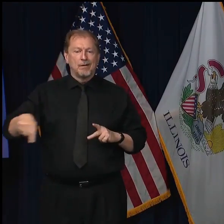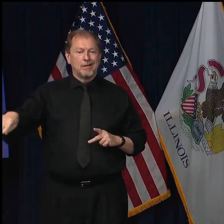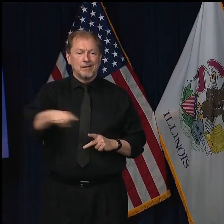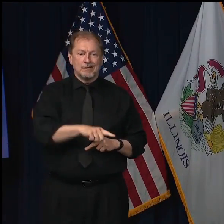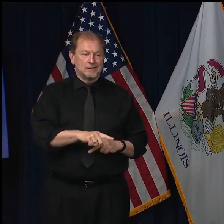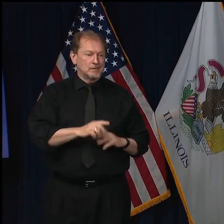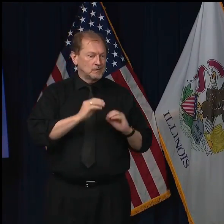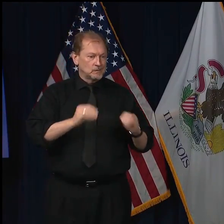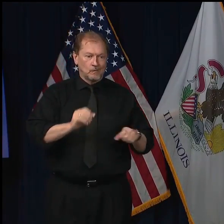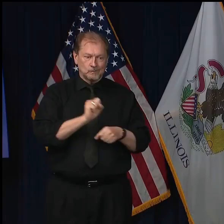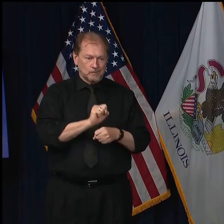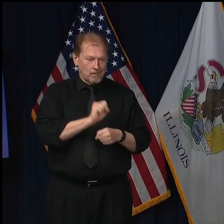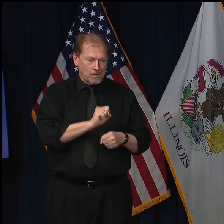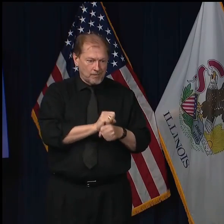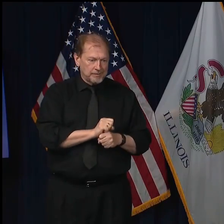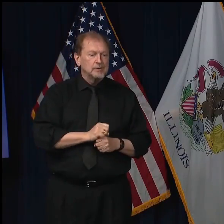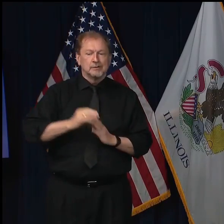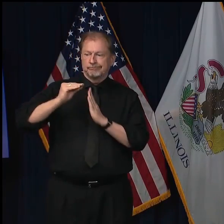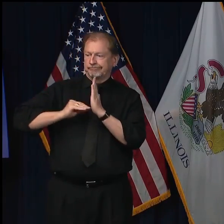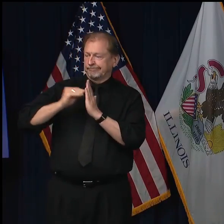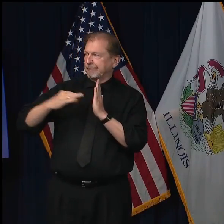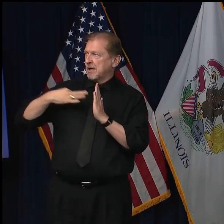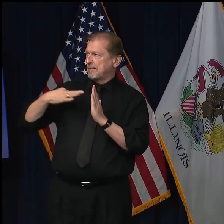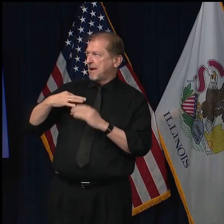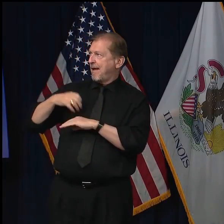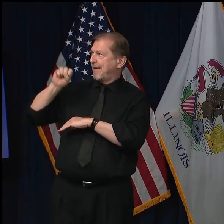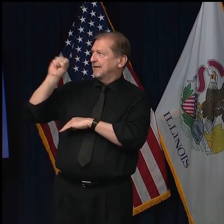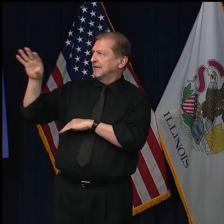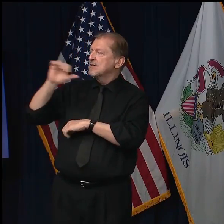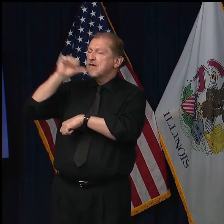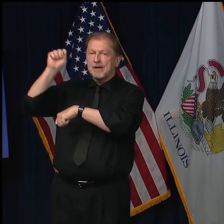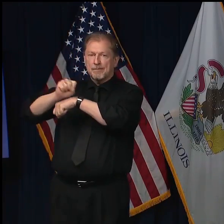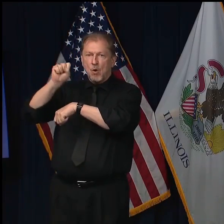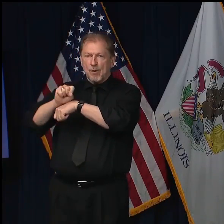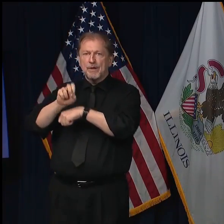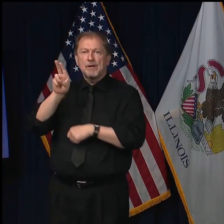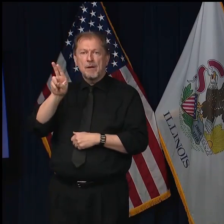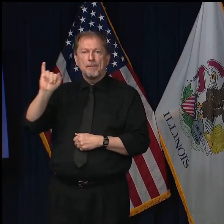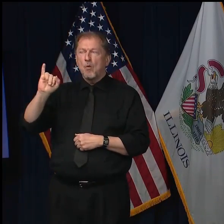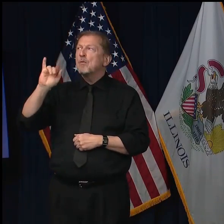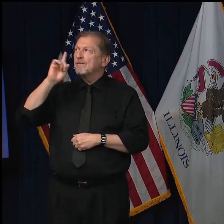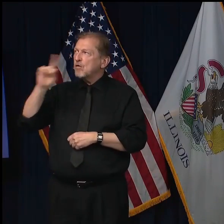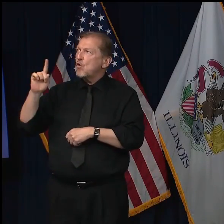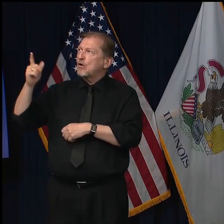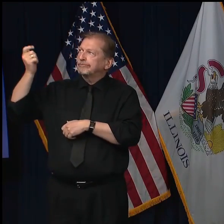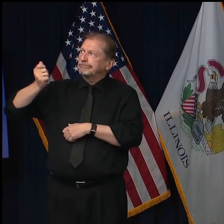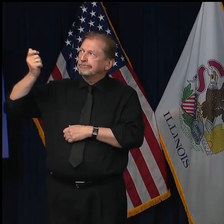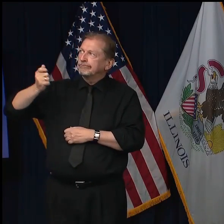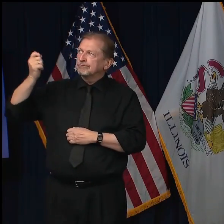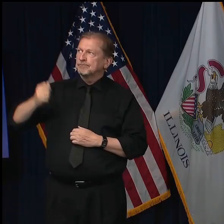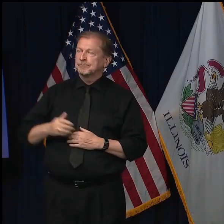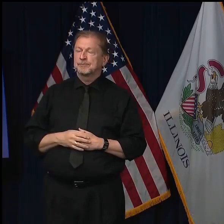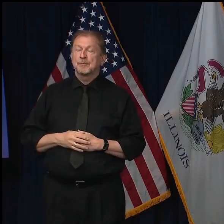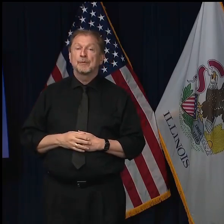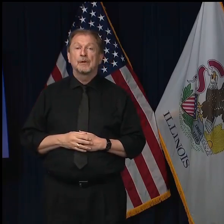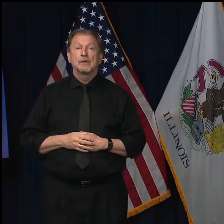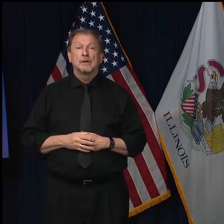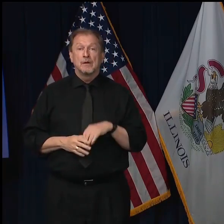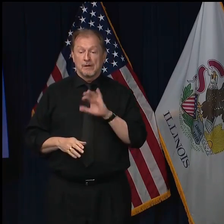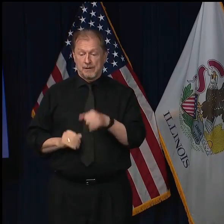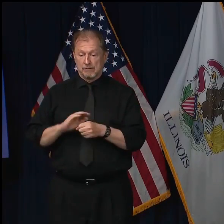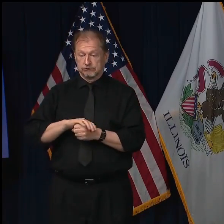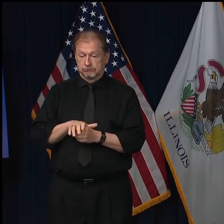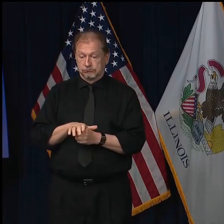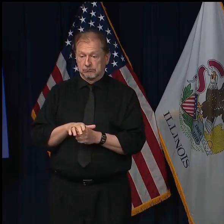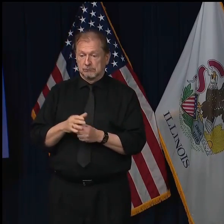Illinoisans who have lost their jobs to the spread of COVID-19. The devastation this pandemic has